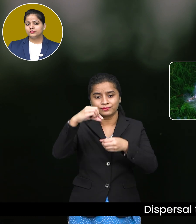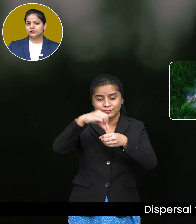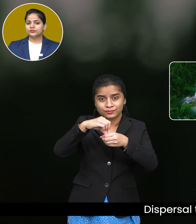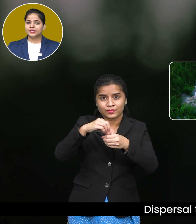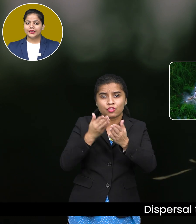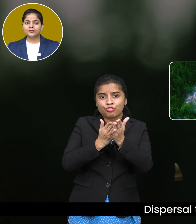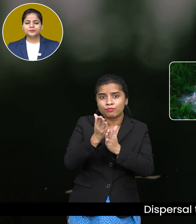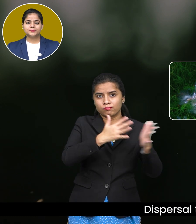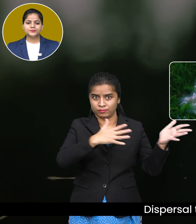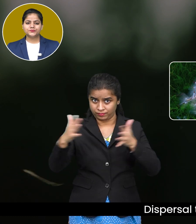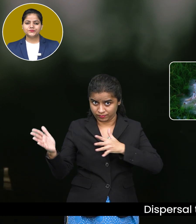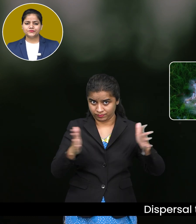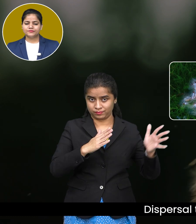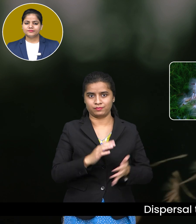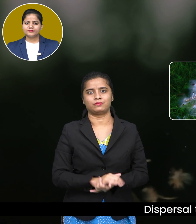Dispersion through the air.